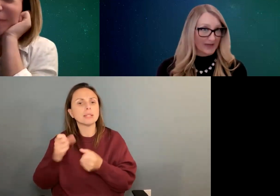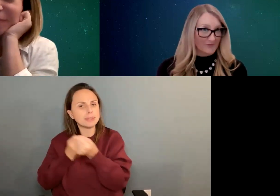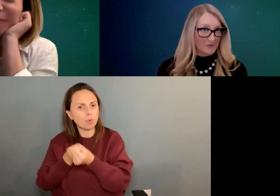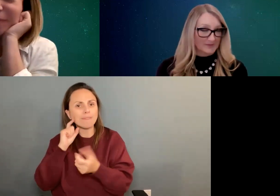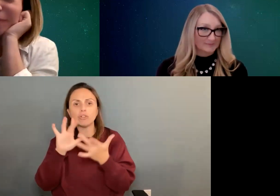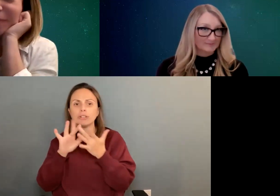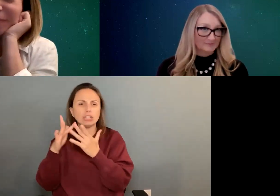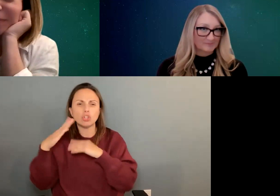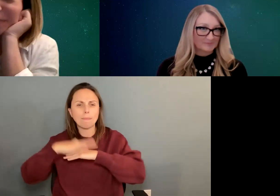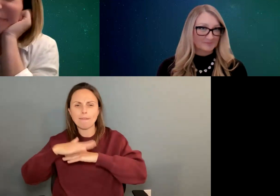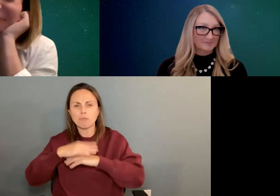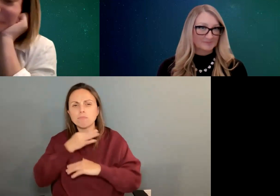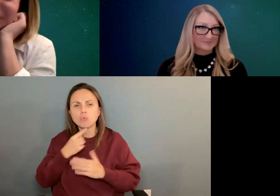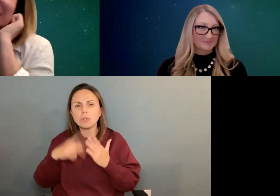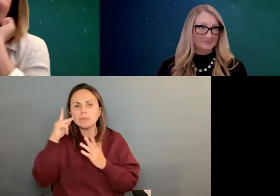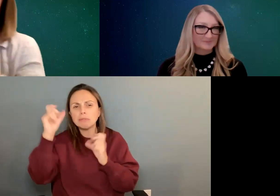digital platforms?